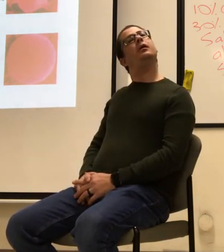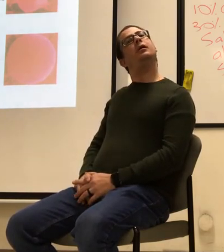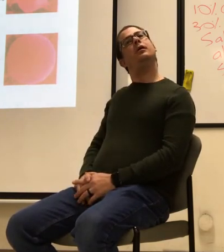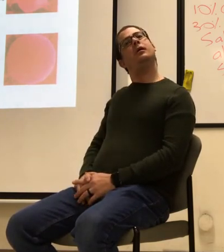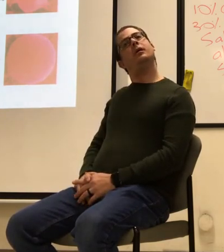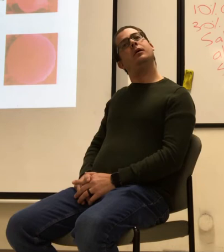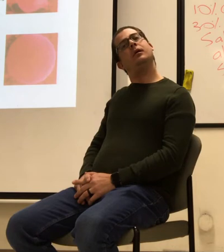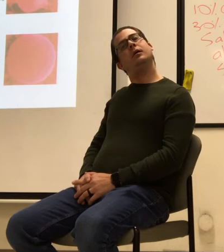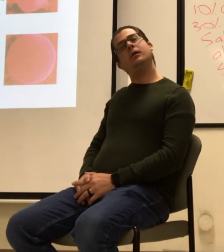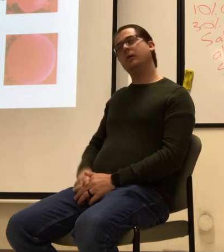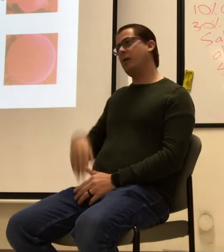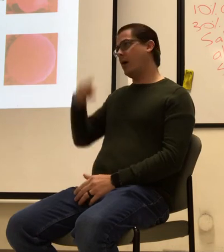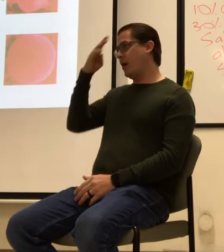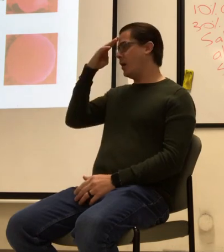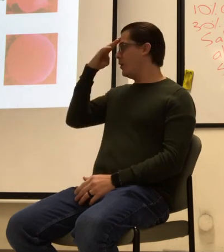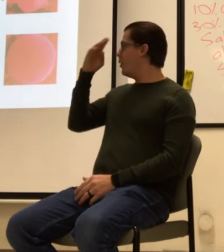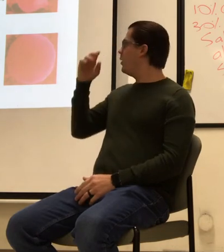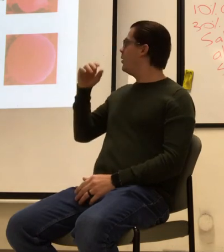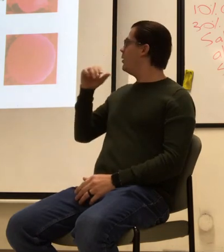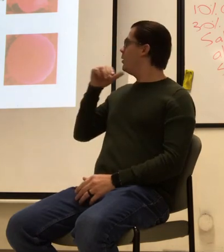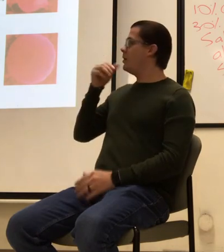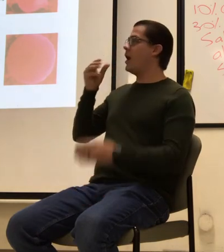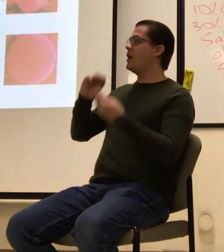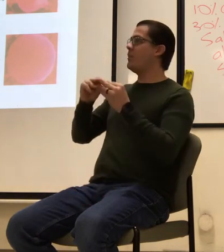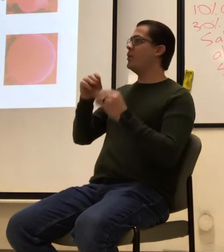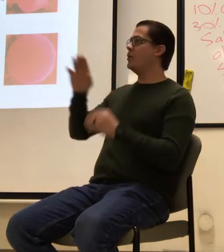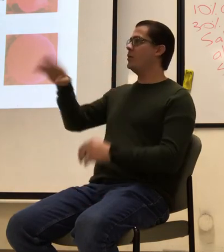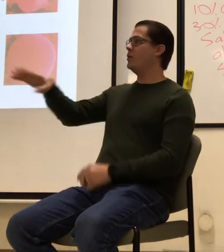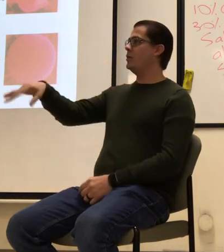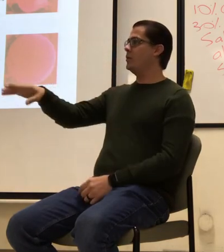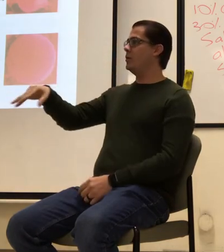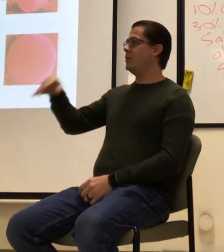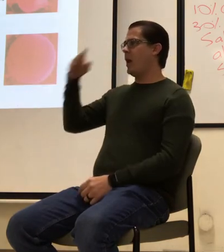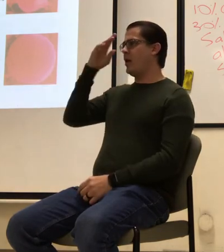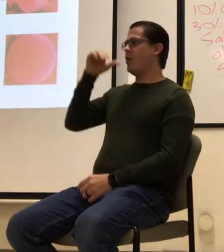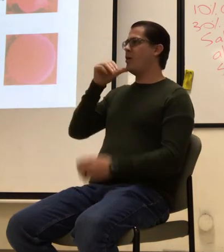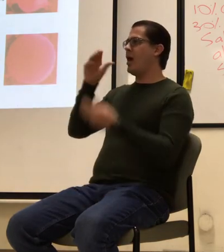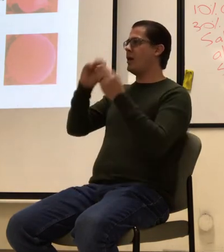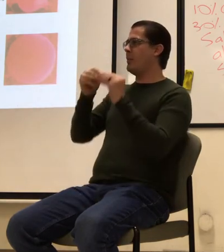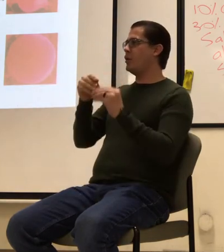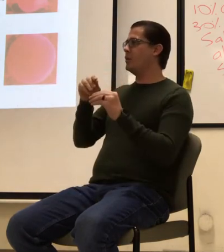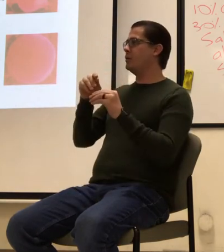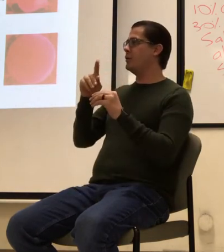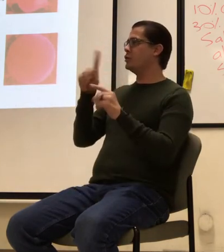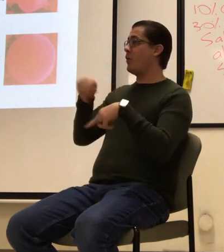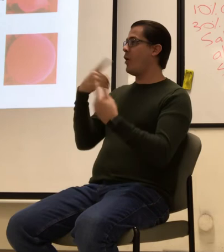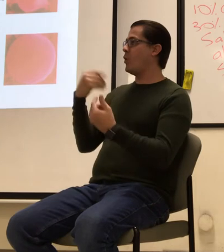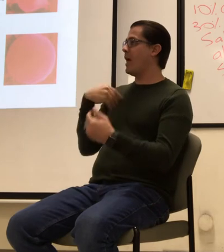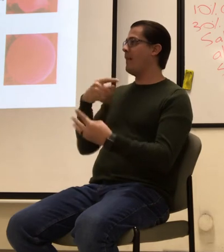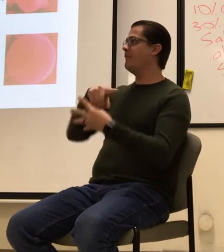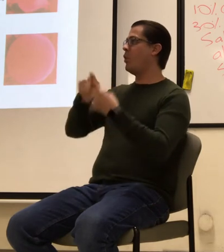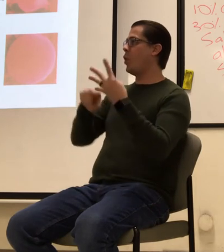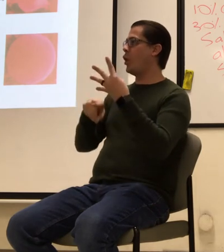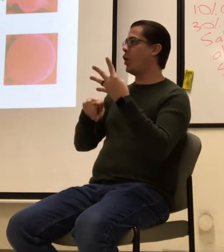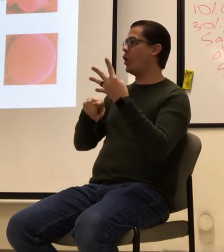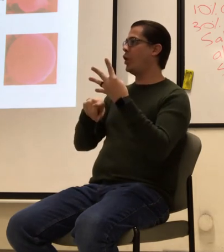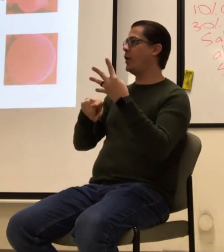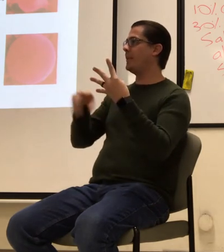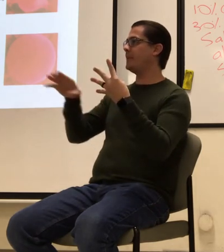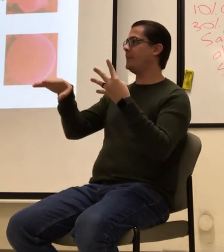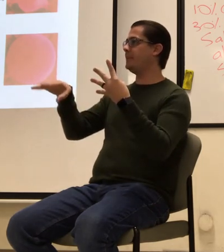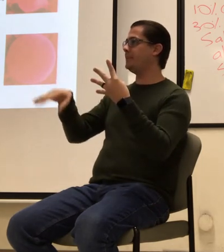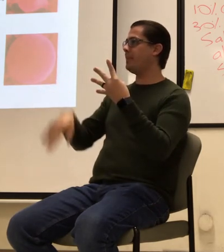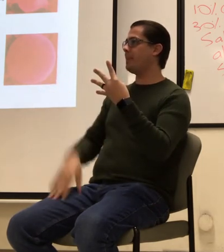I know these aren't numbered, but we've answered four questions so far. If you could clearly number 1, 2, 3, 4 on your half sheet, it'll make it easier for me